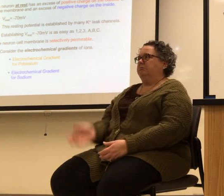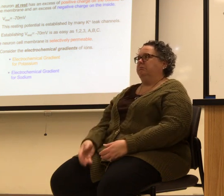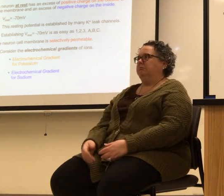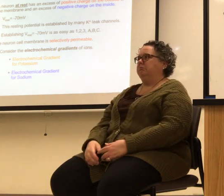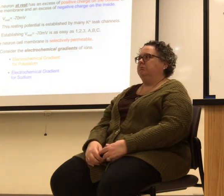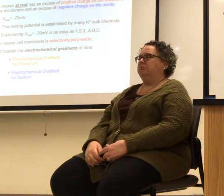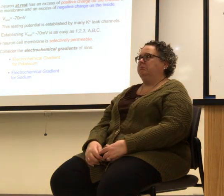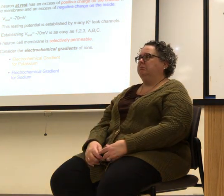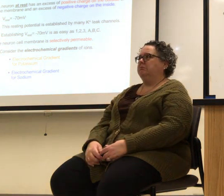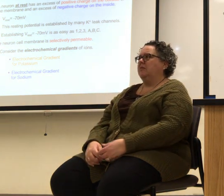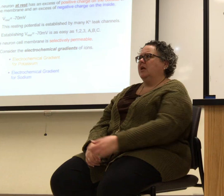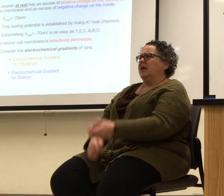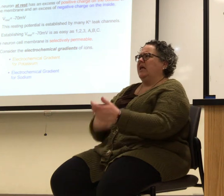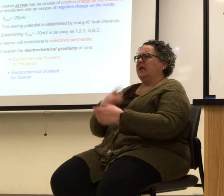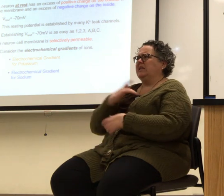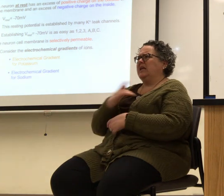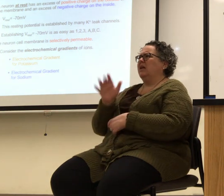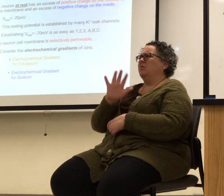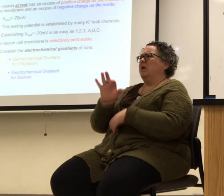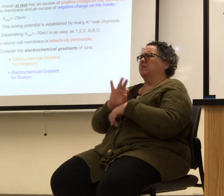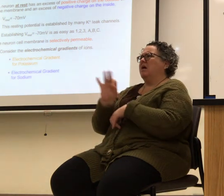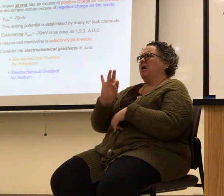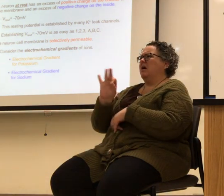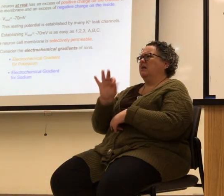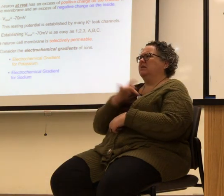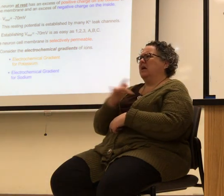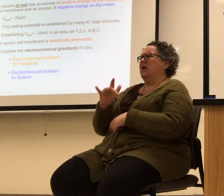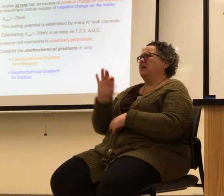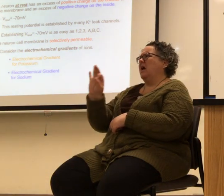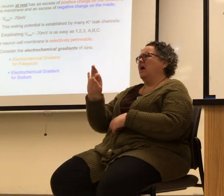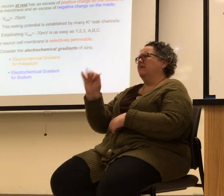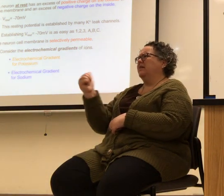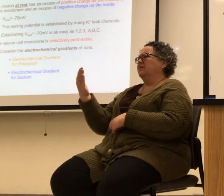and potassium.